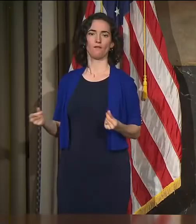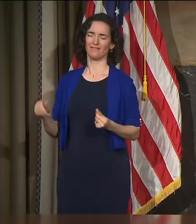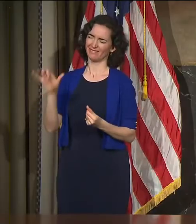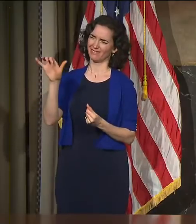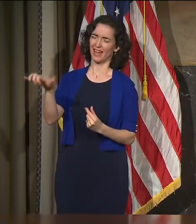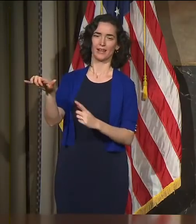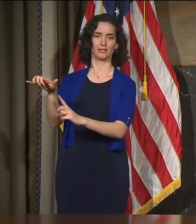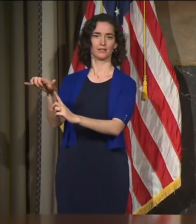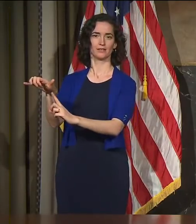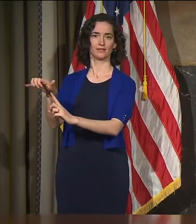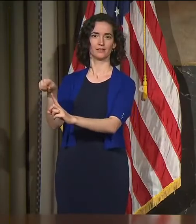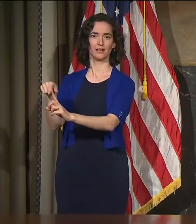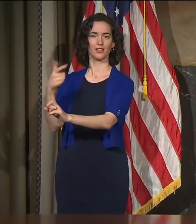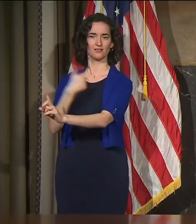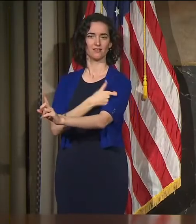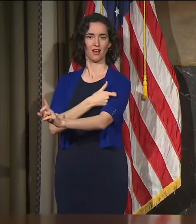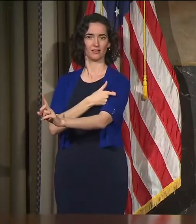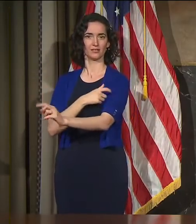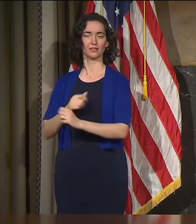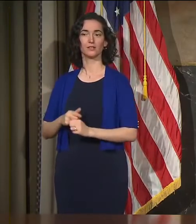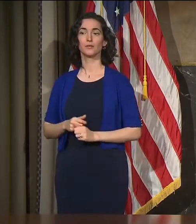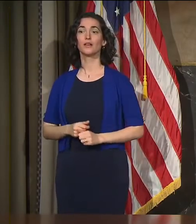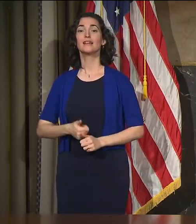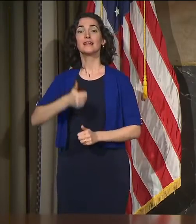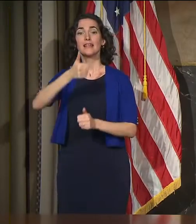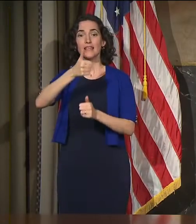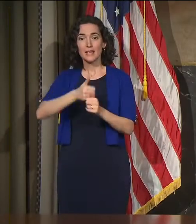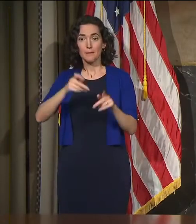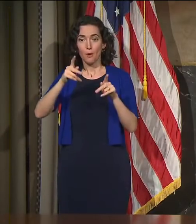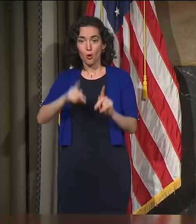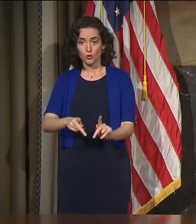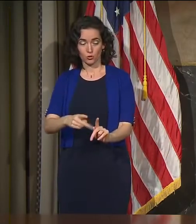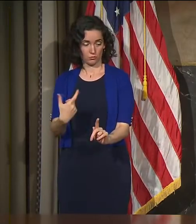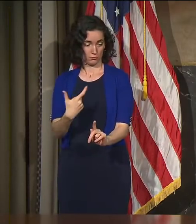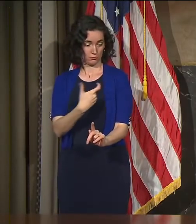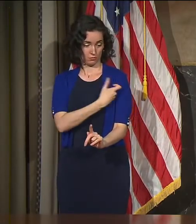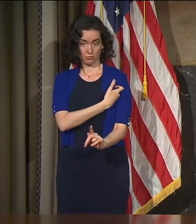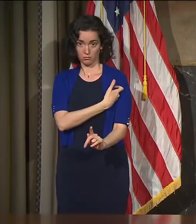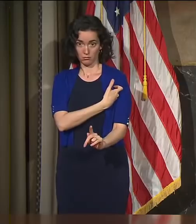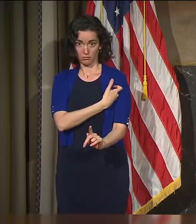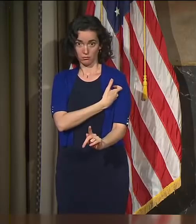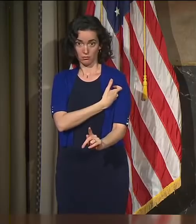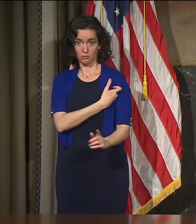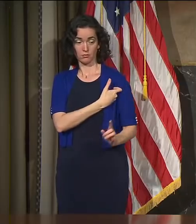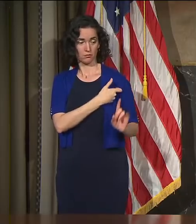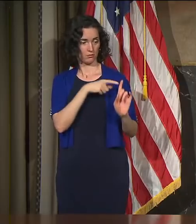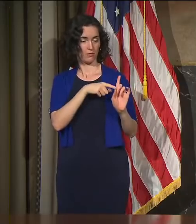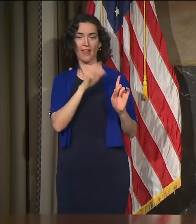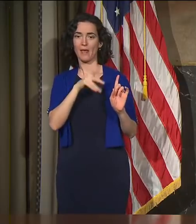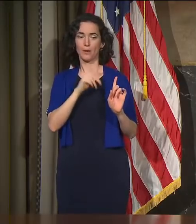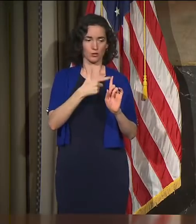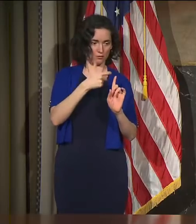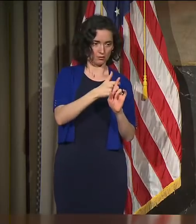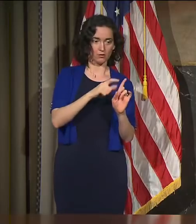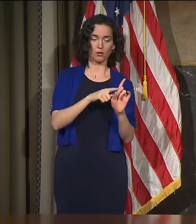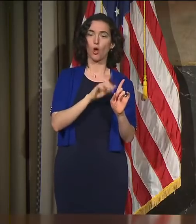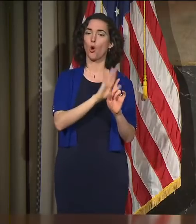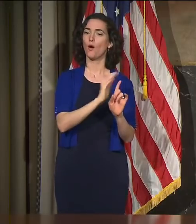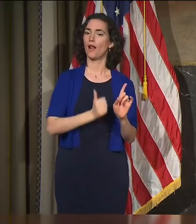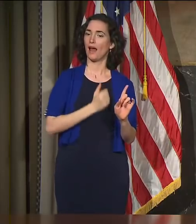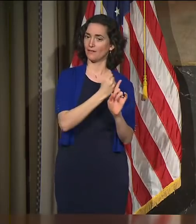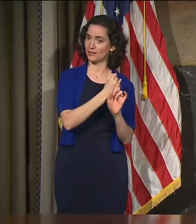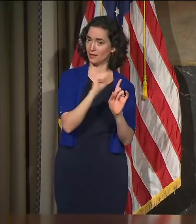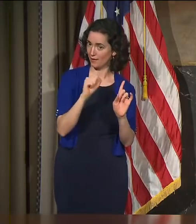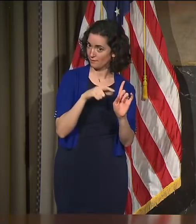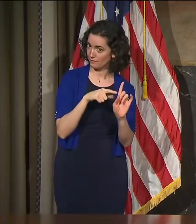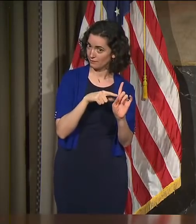You know, this is every person that gets the vaccine from here on out. It is not only going to be a potential life saved, it's